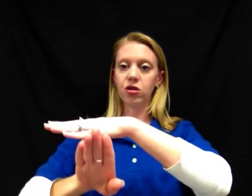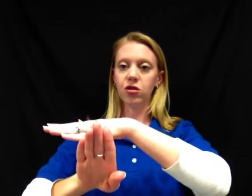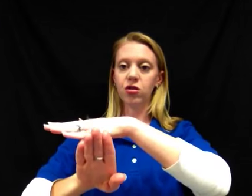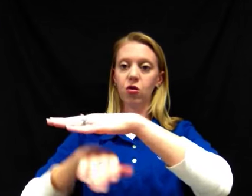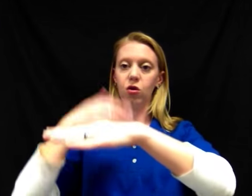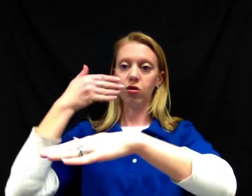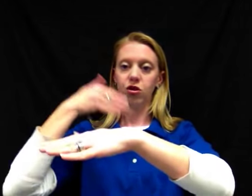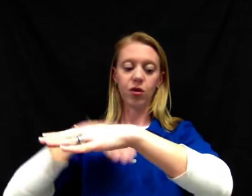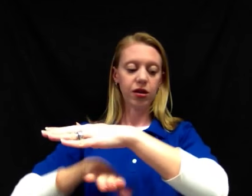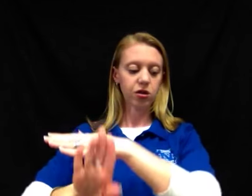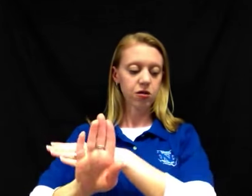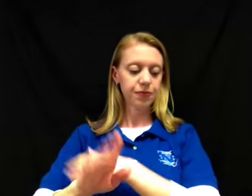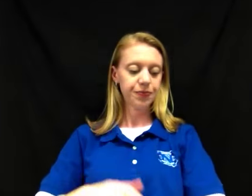Entrance, or to enter.